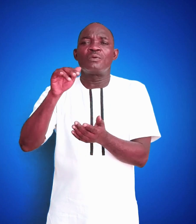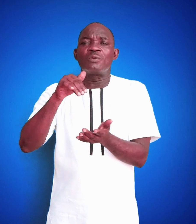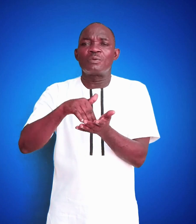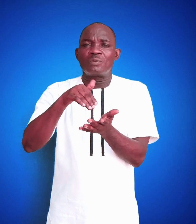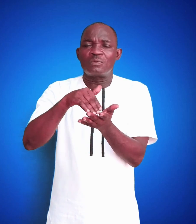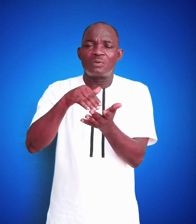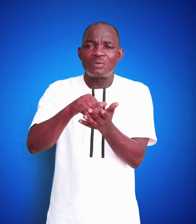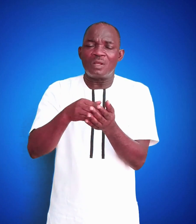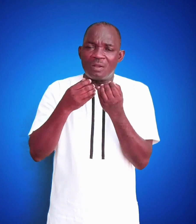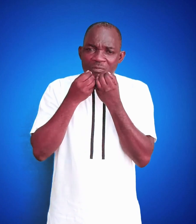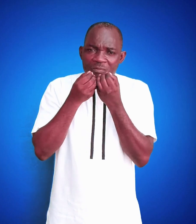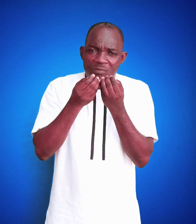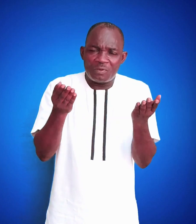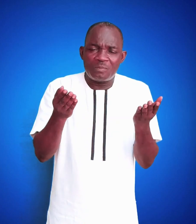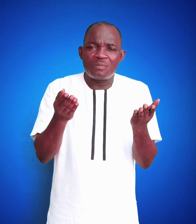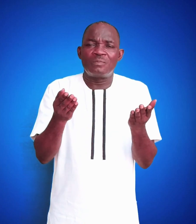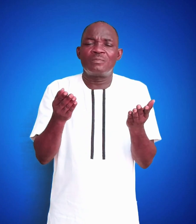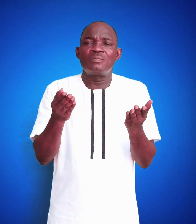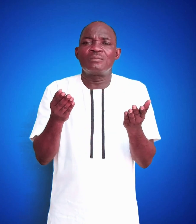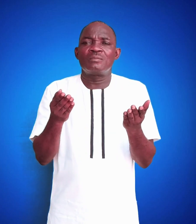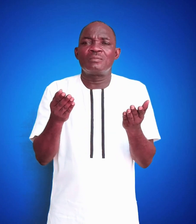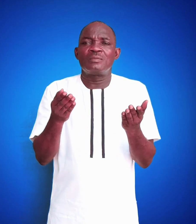Regularly update the